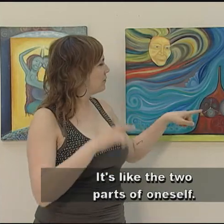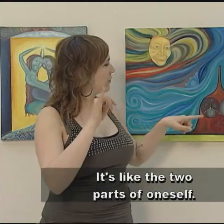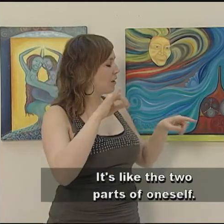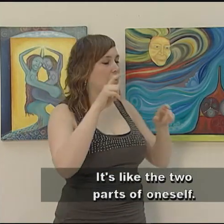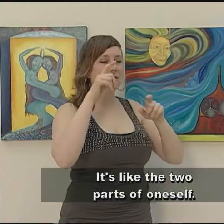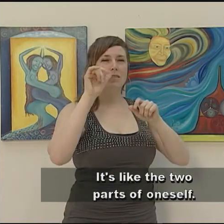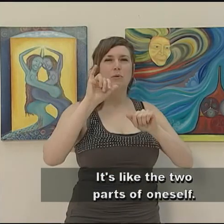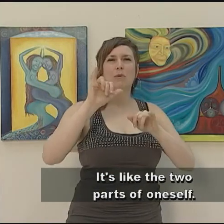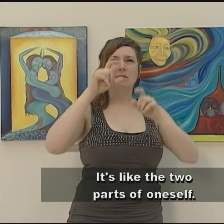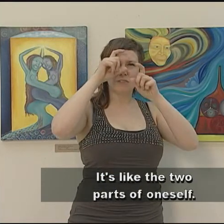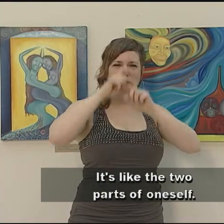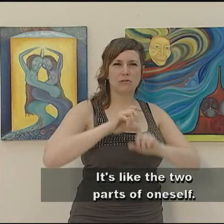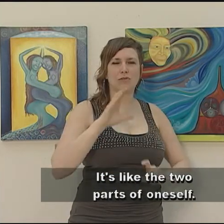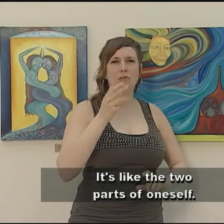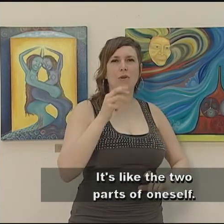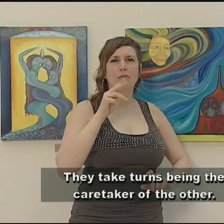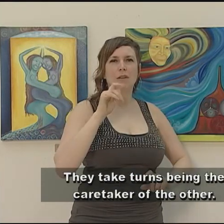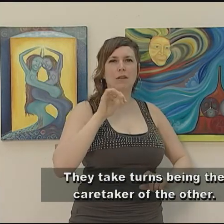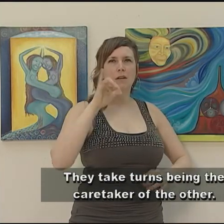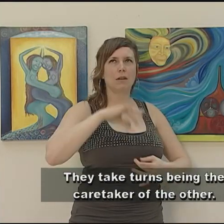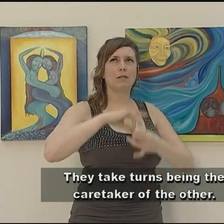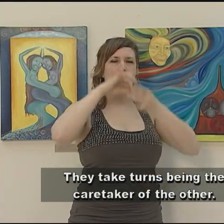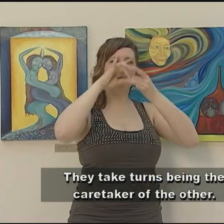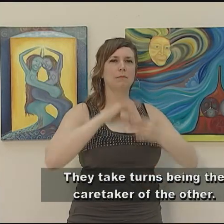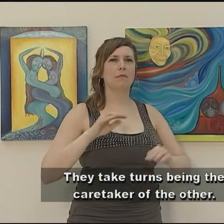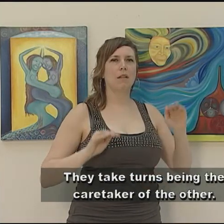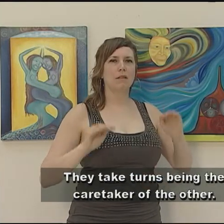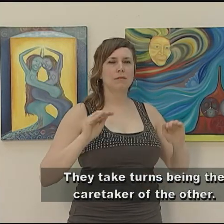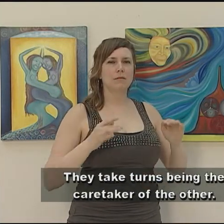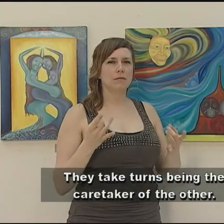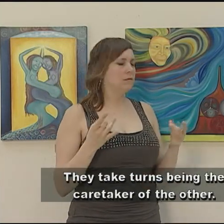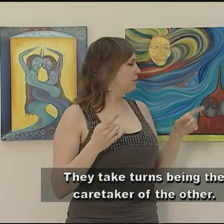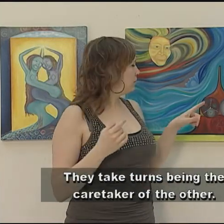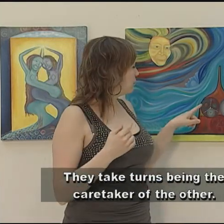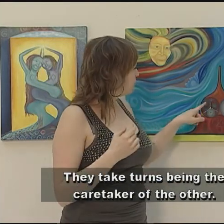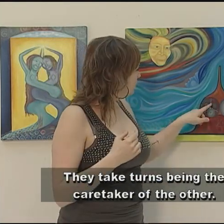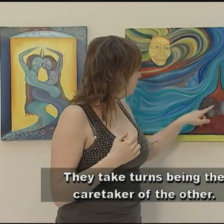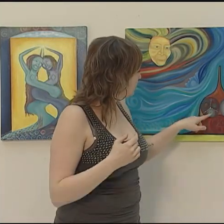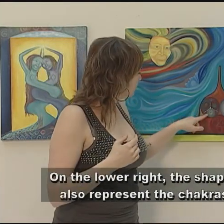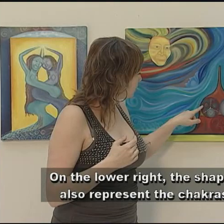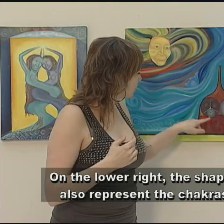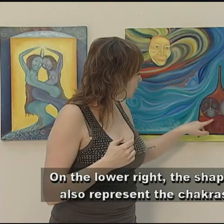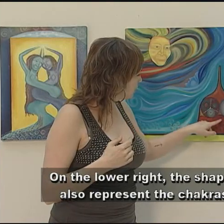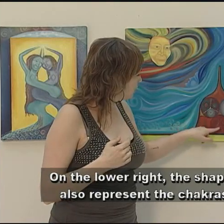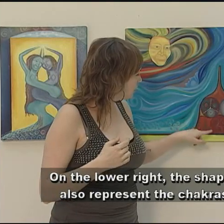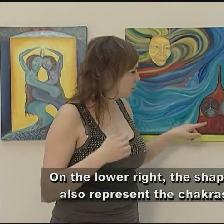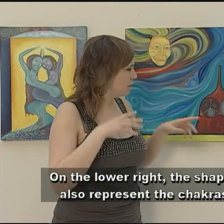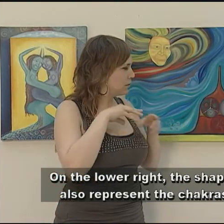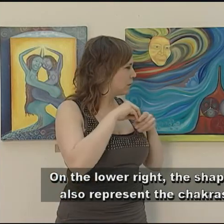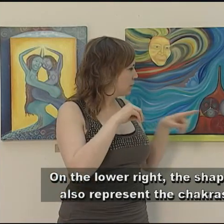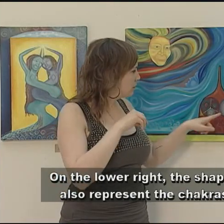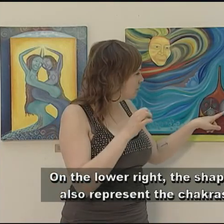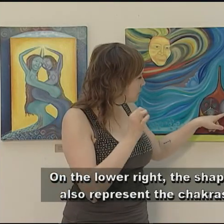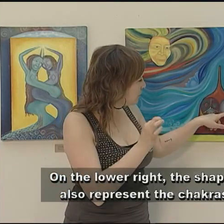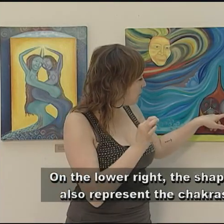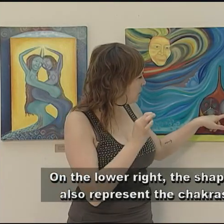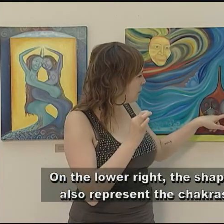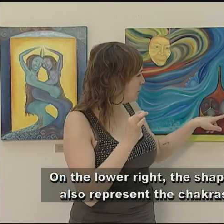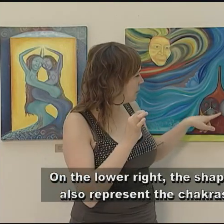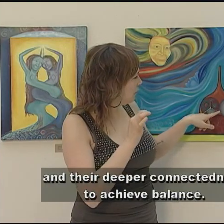It's like the 2 parts of oneself. They take turns being the caretaker of the other. On the lower right, the shapes also represent the chakras